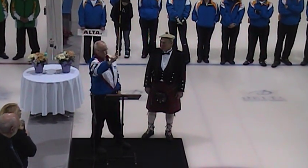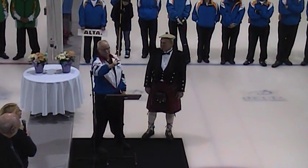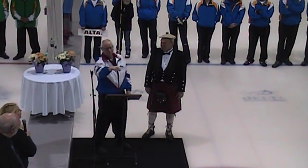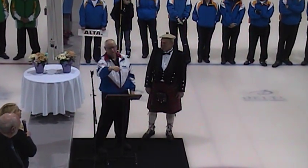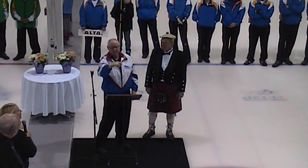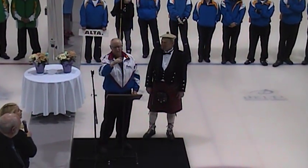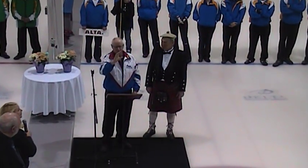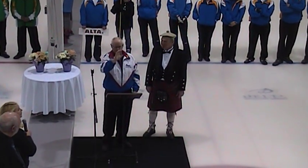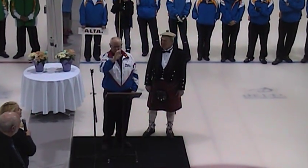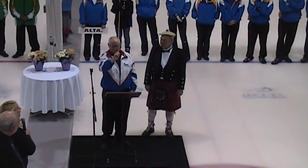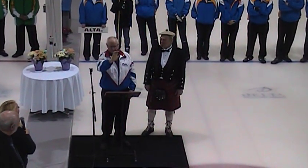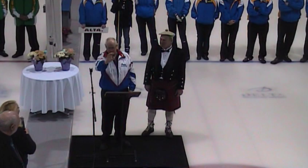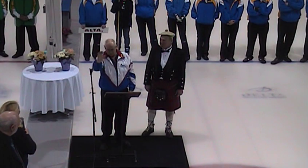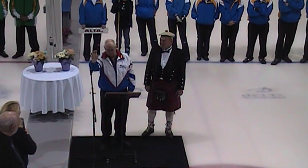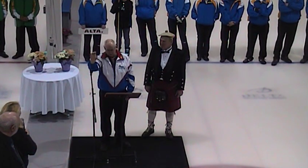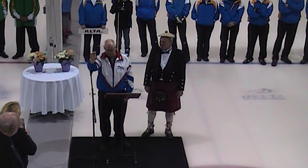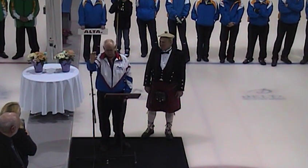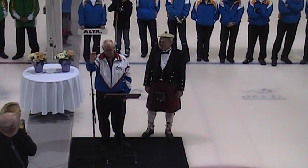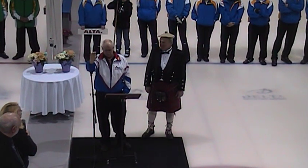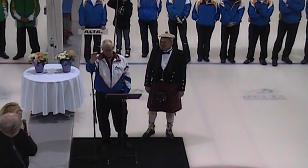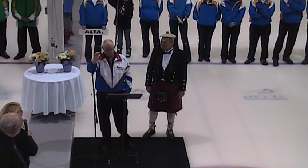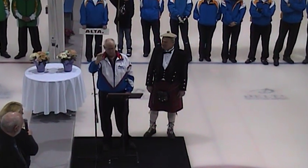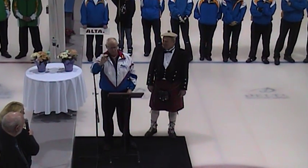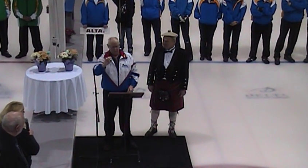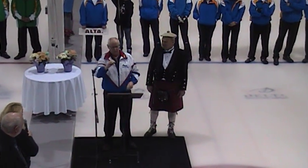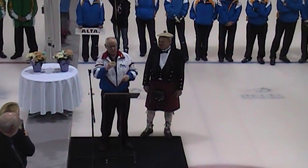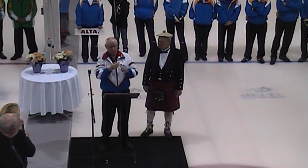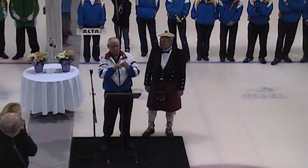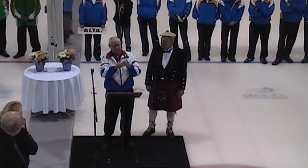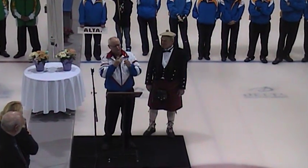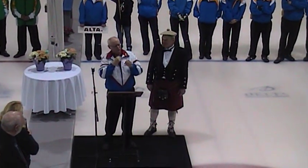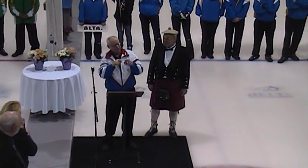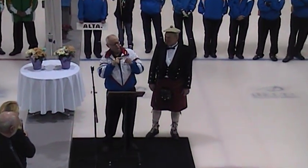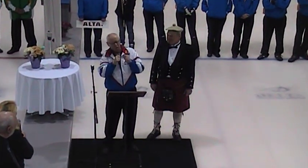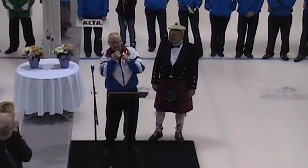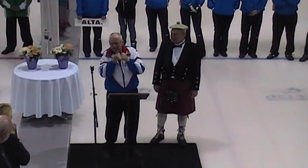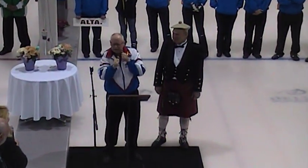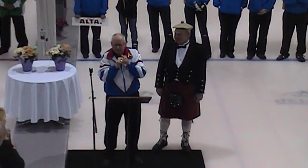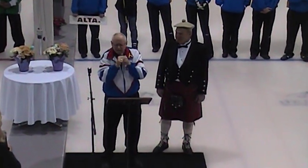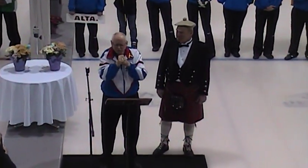the 31st annual Canadian Curling Championship.